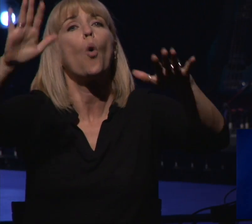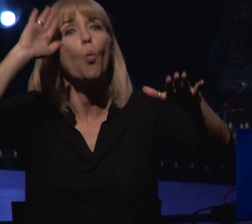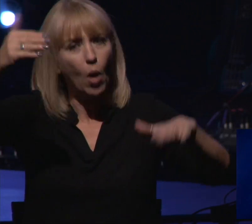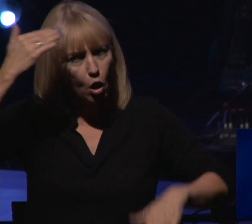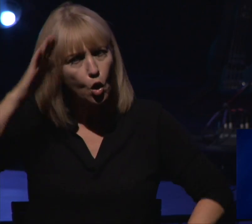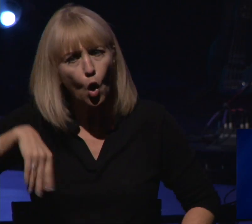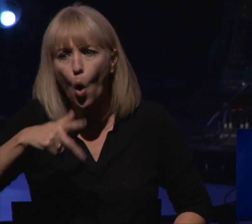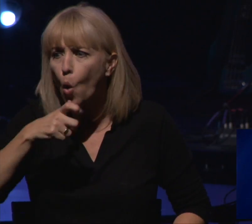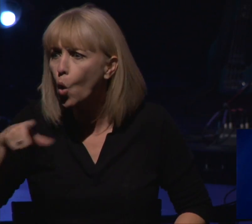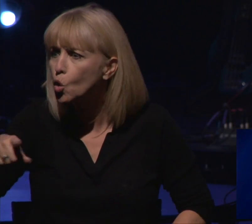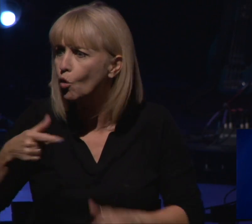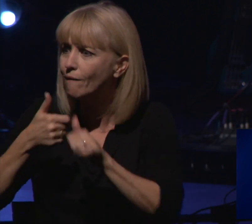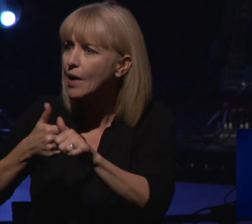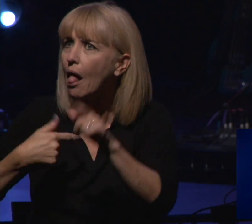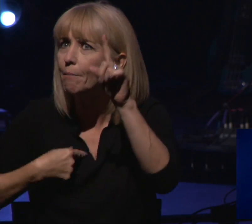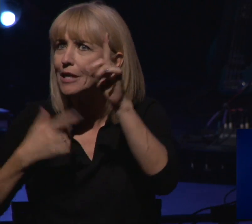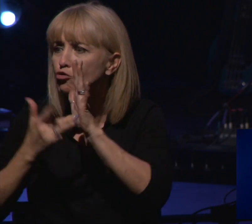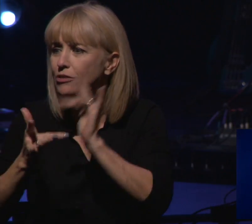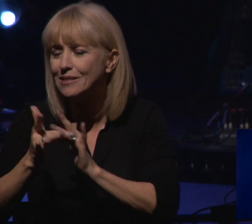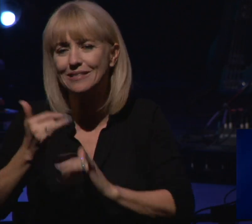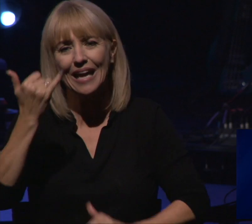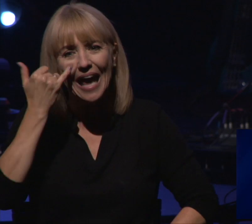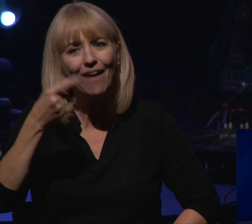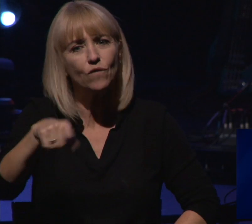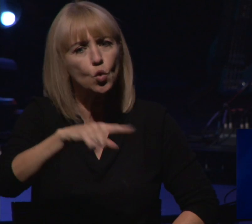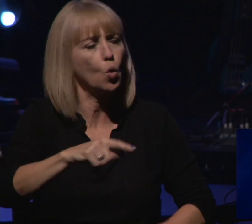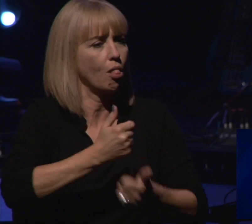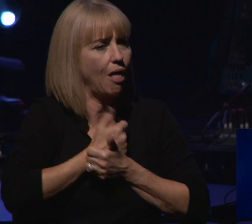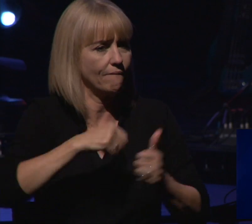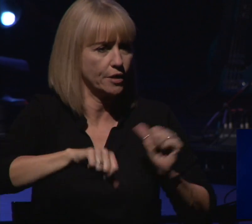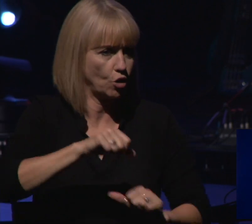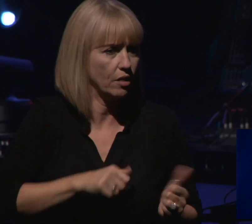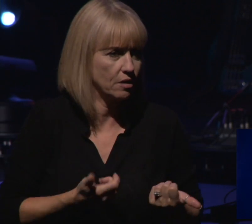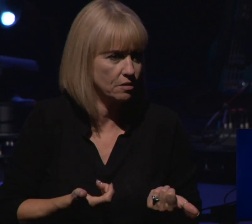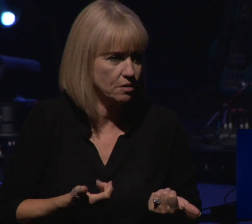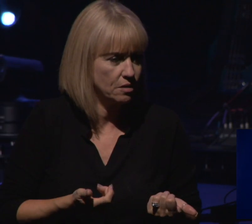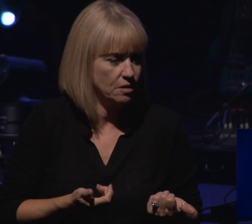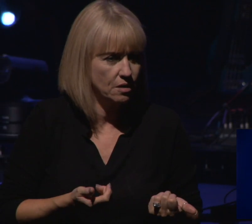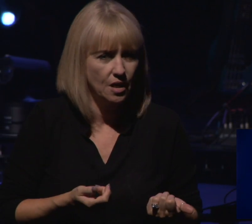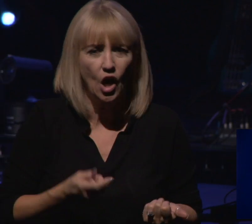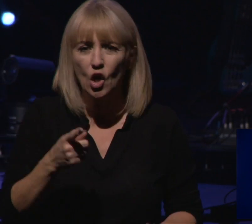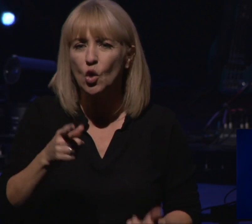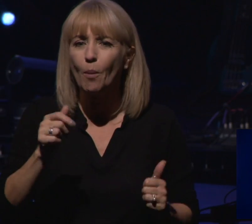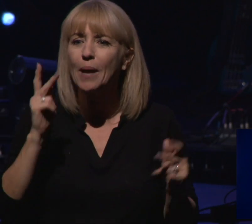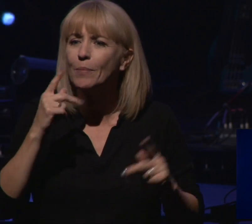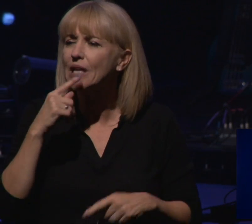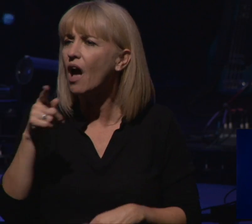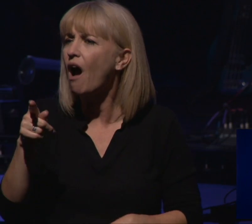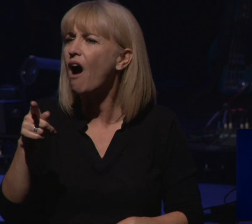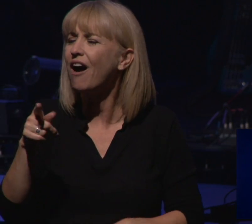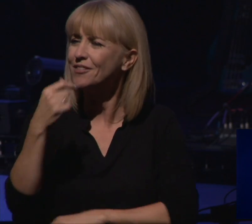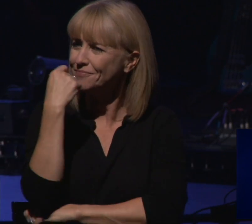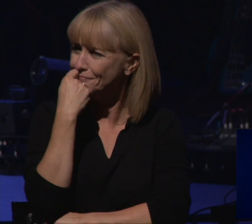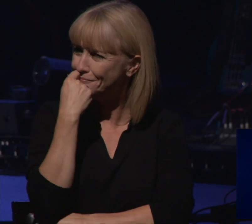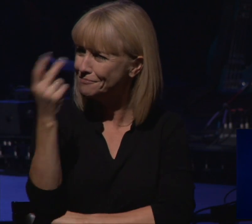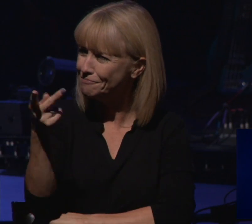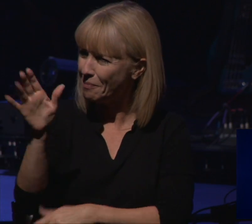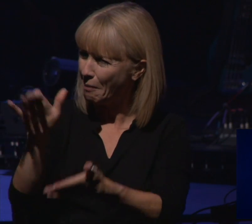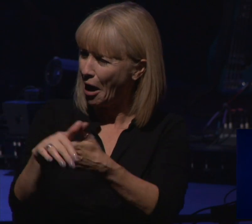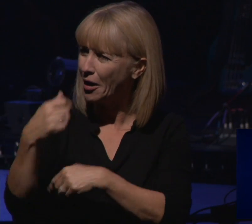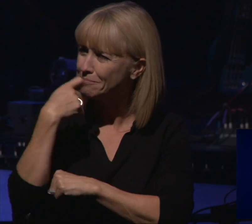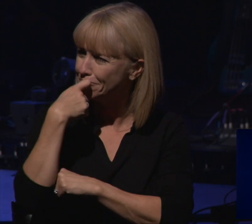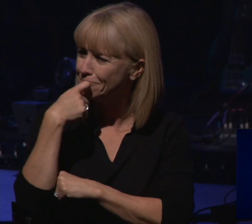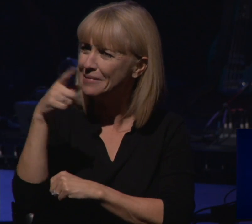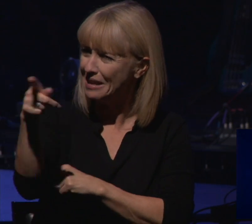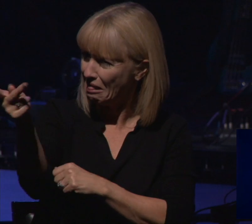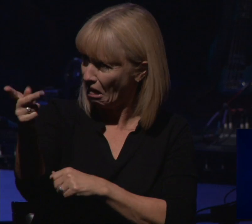all men know that you're my disciples if you love one another. So you're going to commit to people. So when they look at your marriage, they say, it's obvious that guy